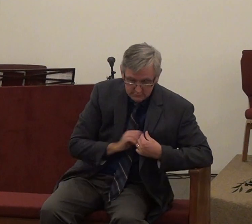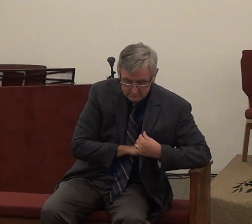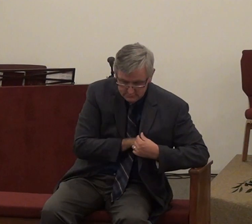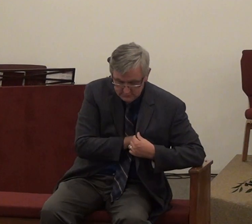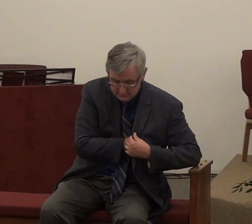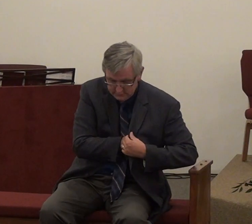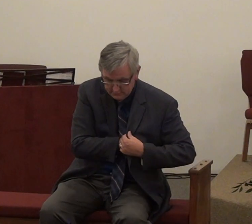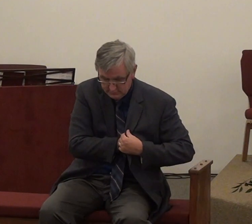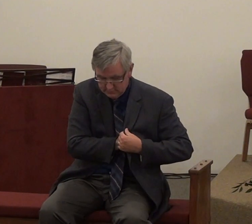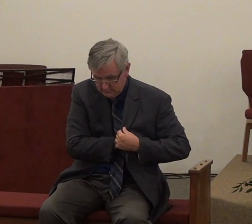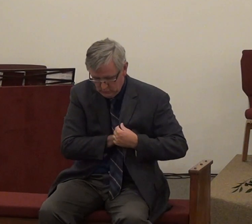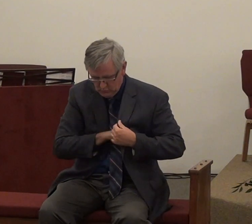And the movie ends.